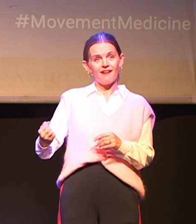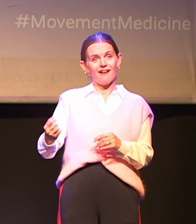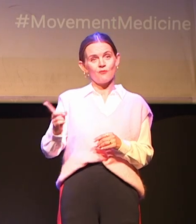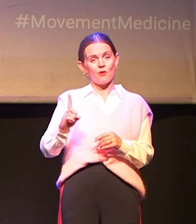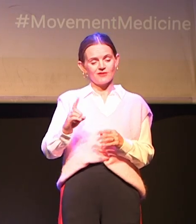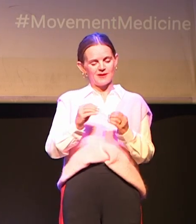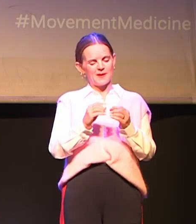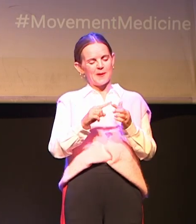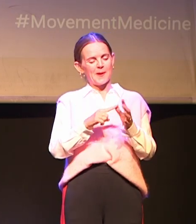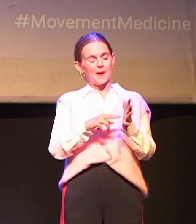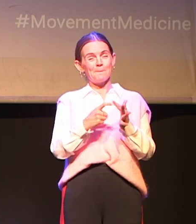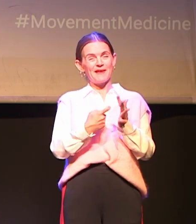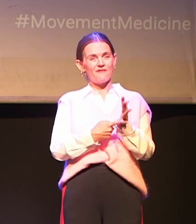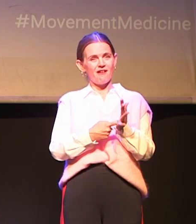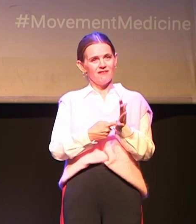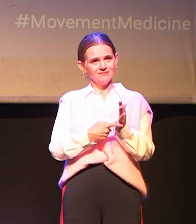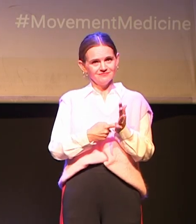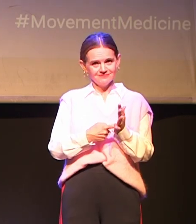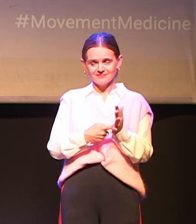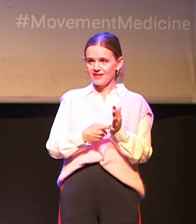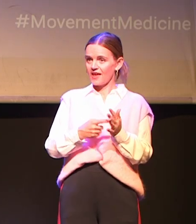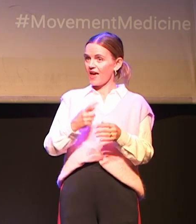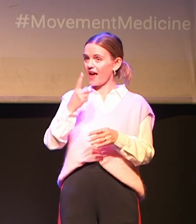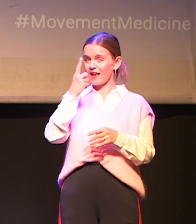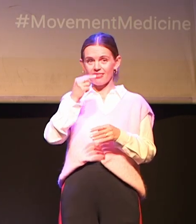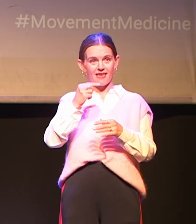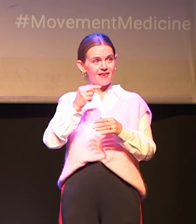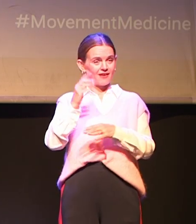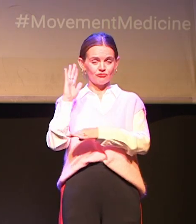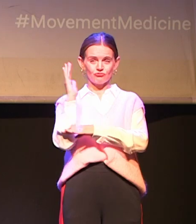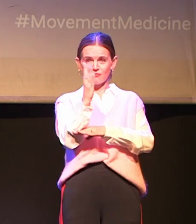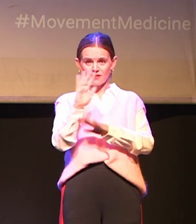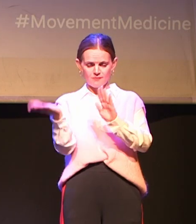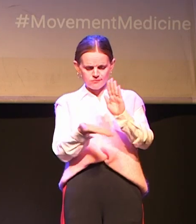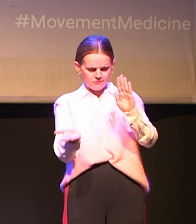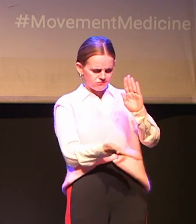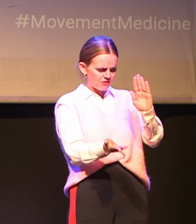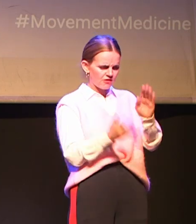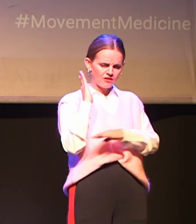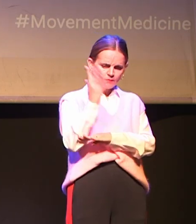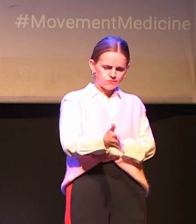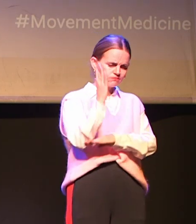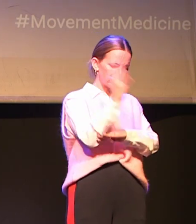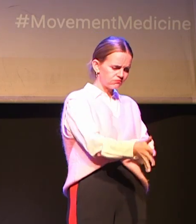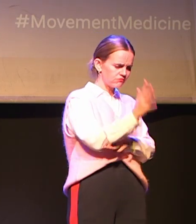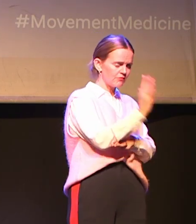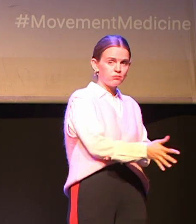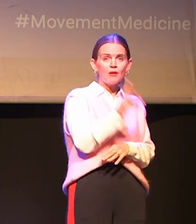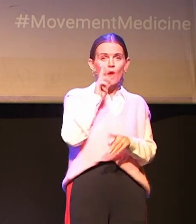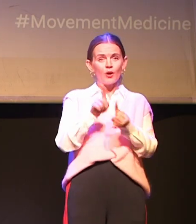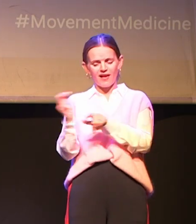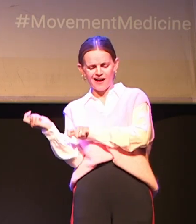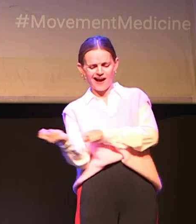and they take down every tree. I mean, it looked like somebody took an axe to it every day. I was like, another tree is gone. Y'all really